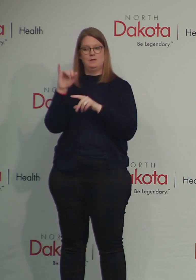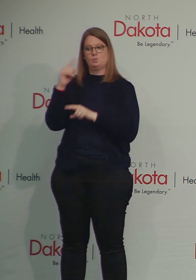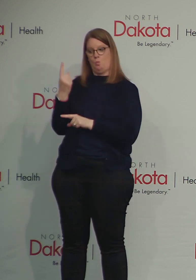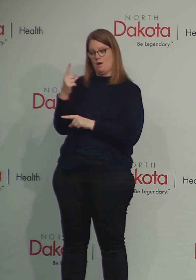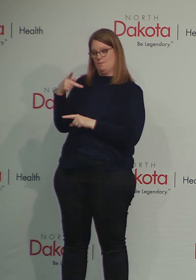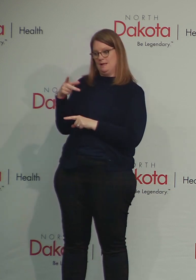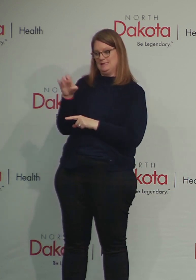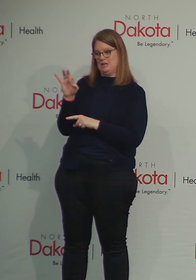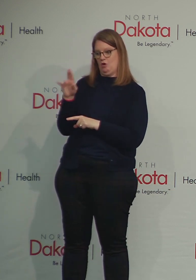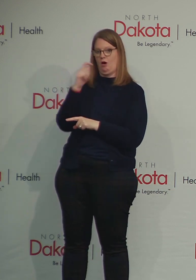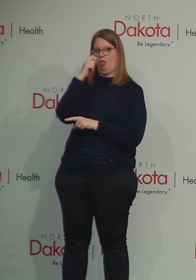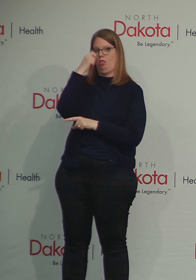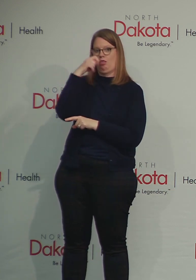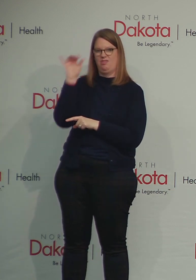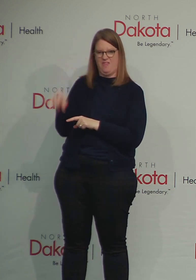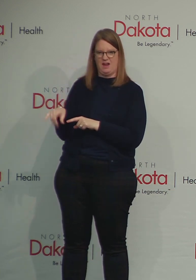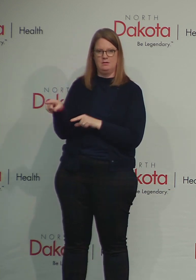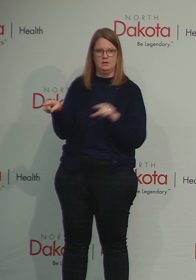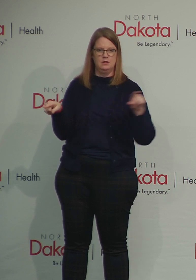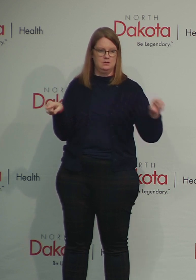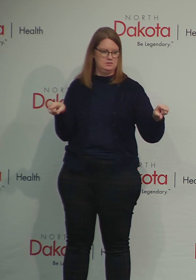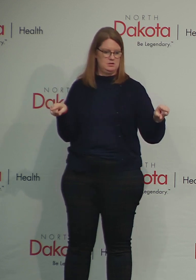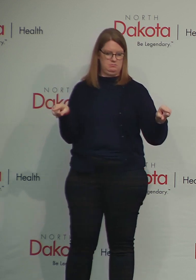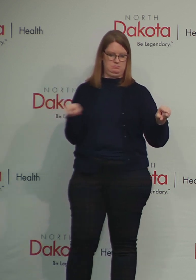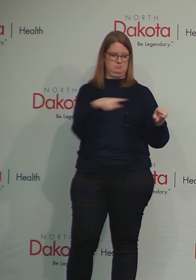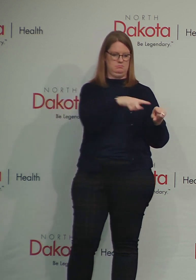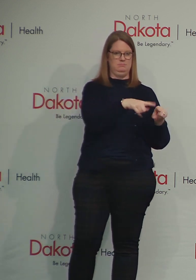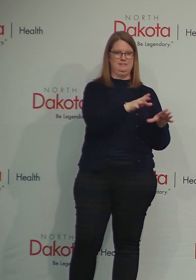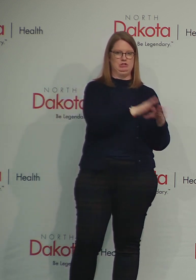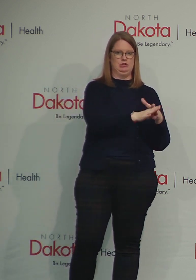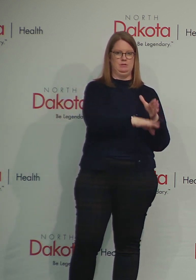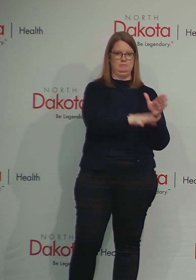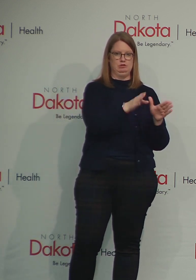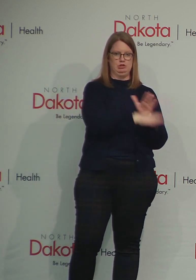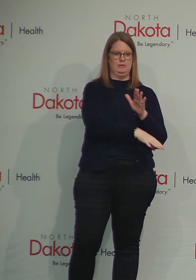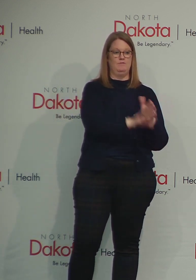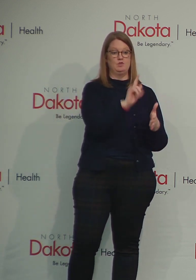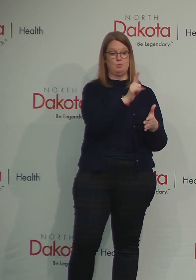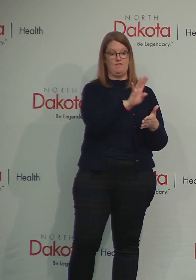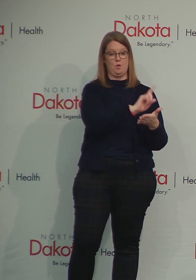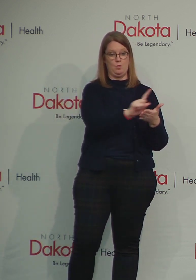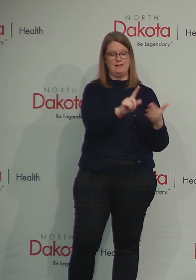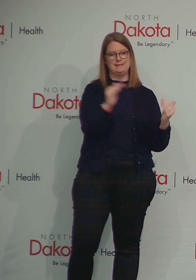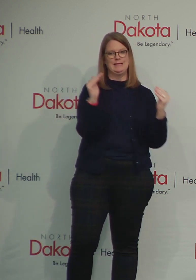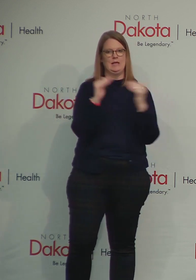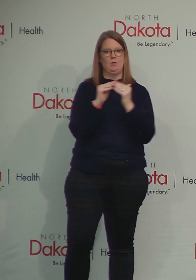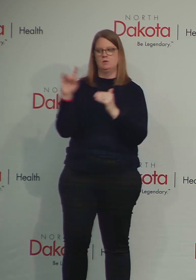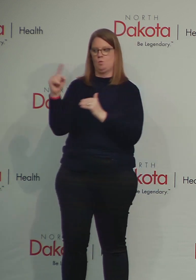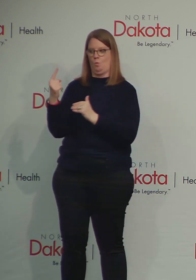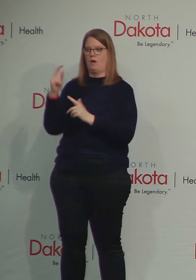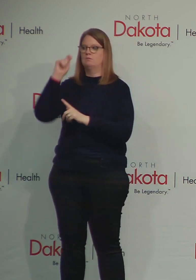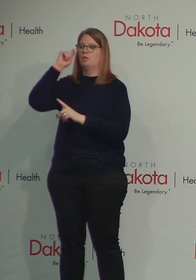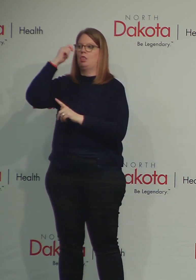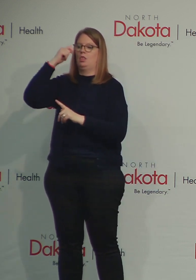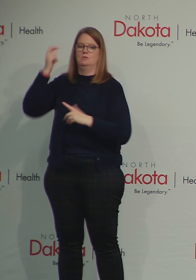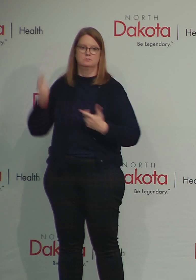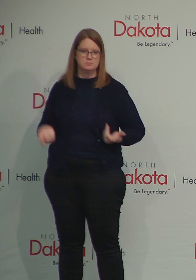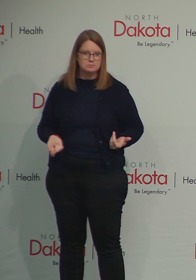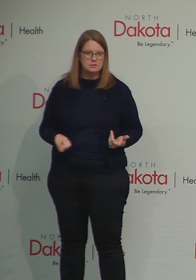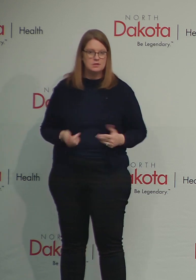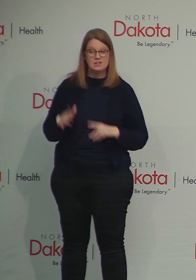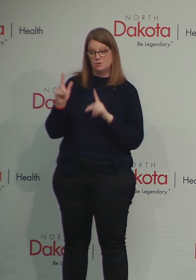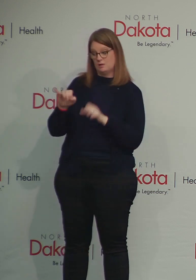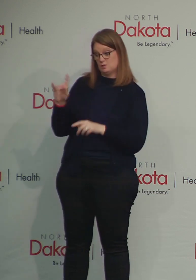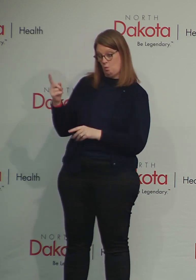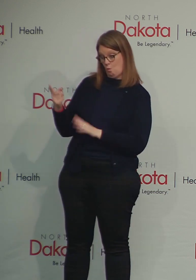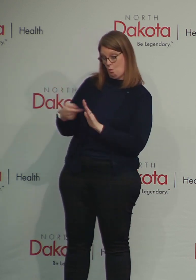24 times difference in the price of the test. And so then, that opens up, wow, you want to test somebody once, or do you want to test them 24 times? Well, I can